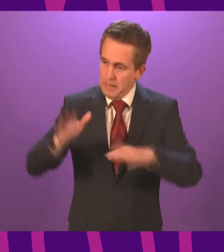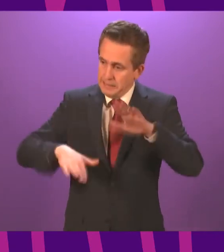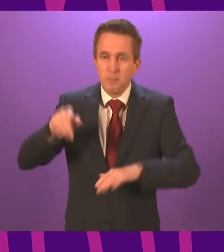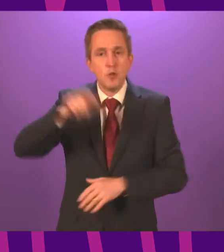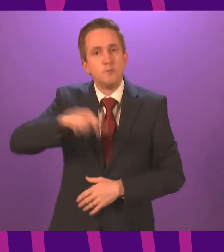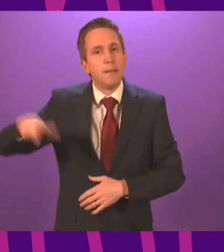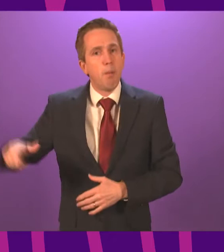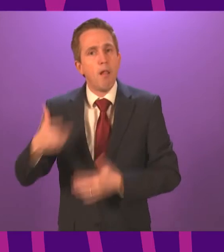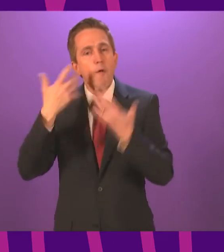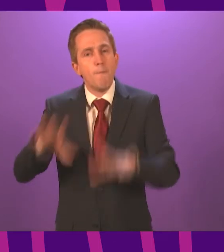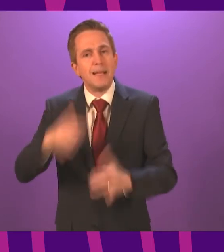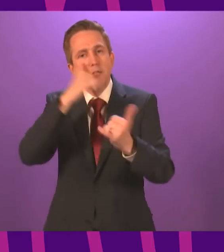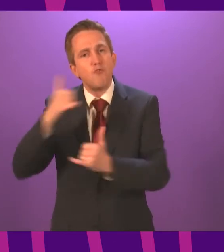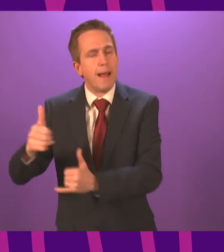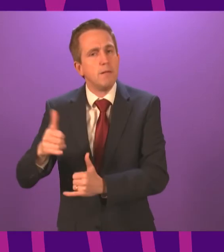too badly.